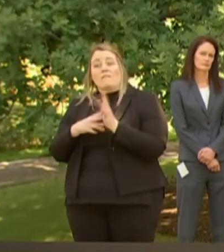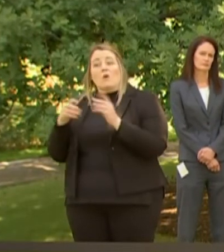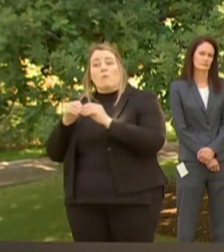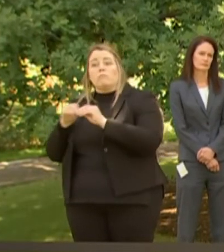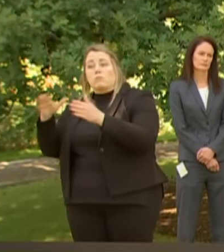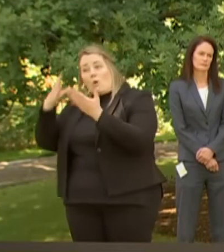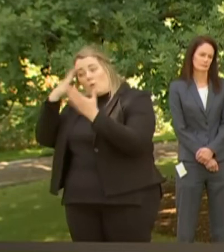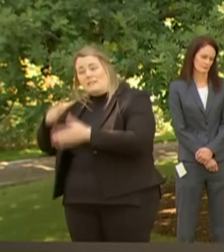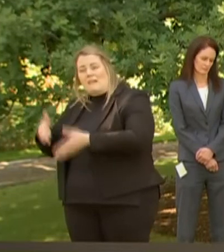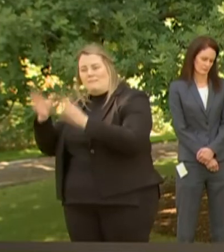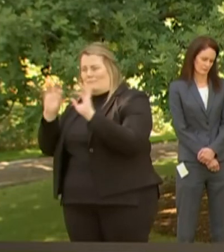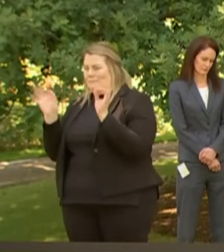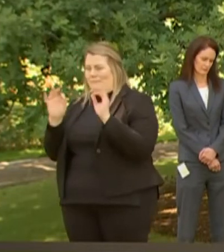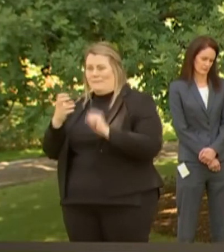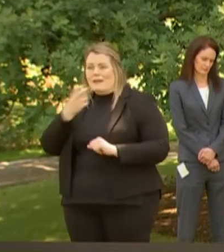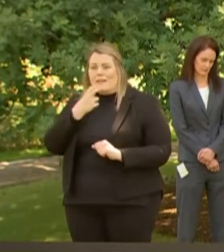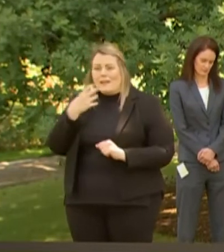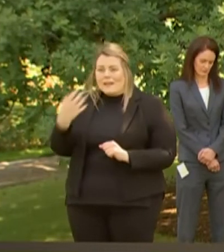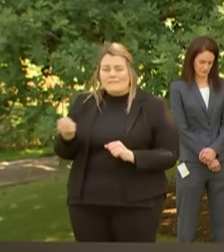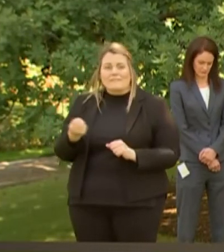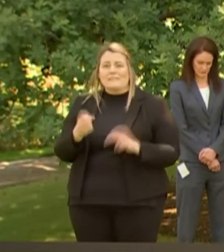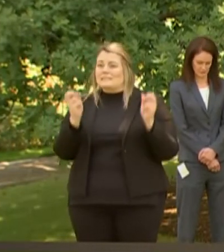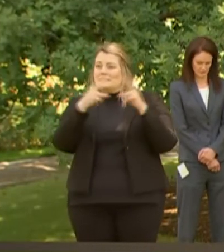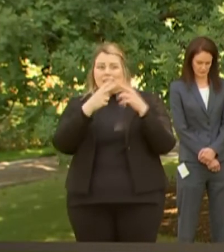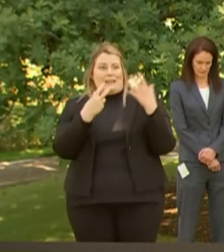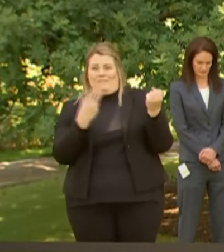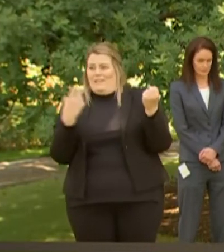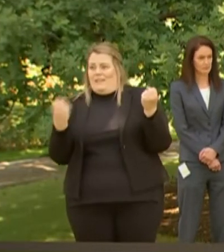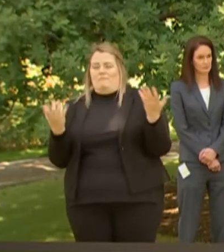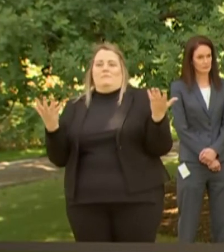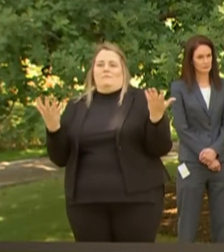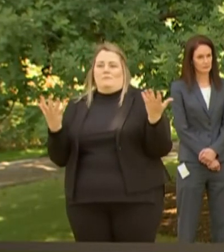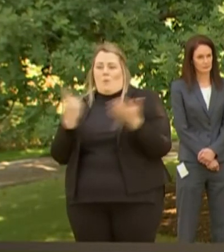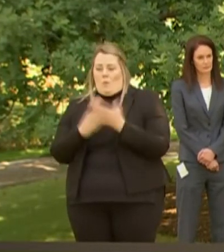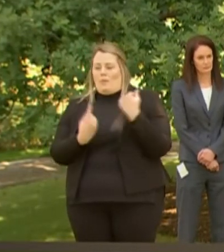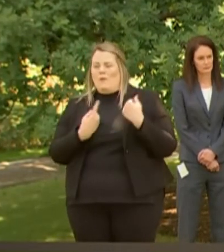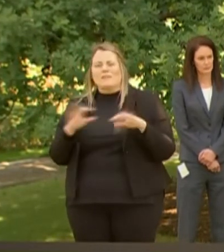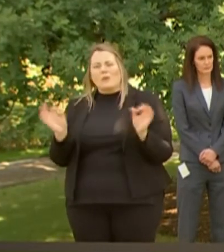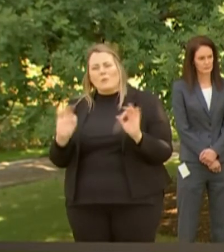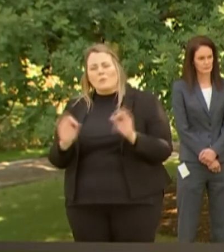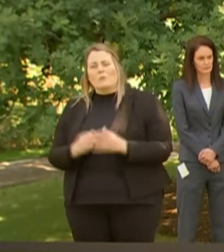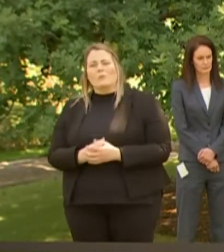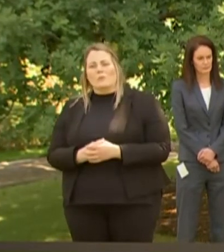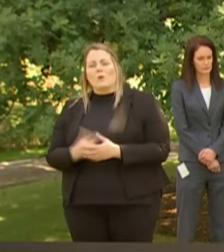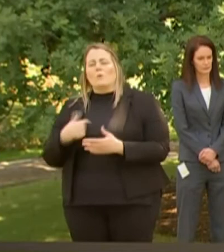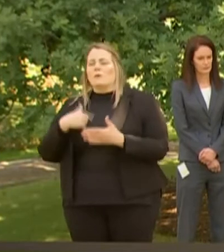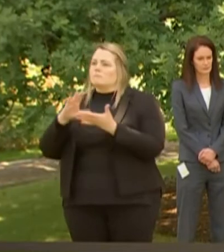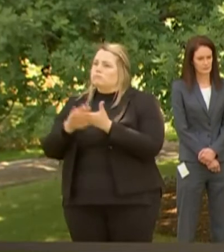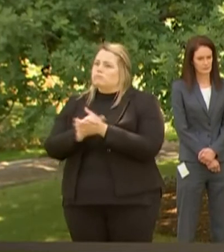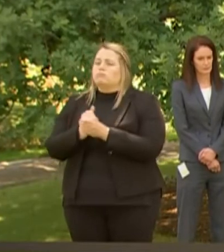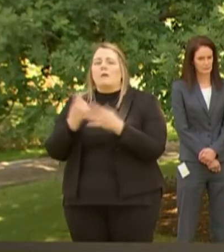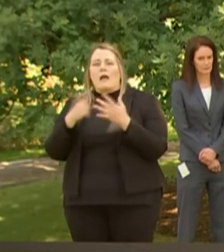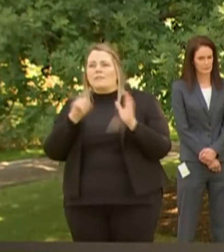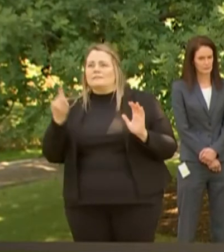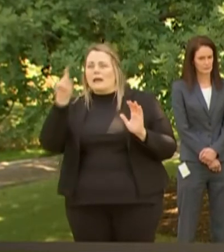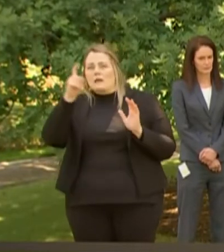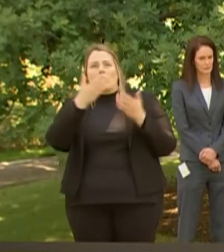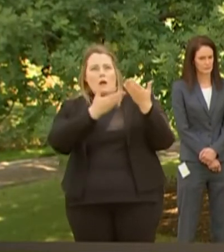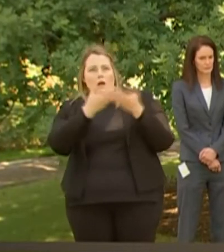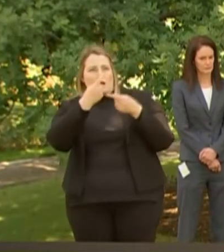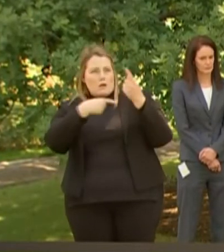very grateful for the cooperative relationship we have with the federal government and its agencies, other states and their